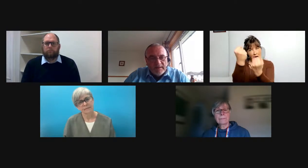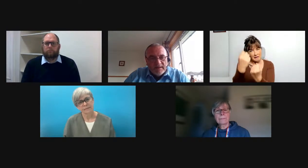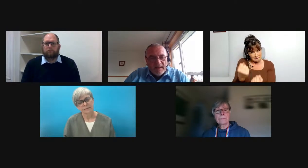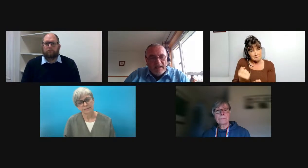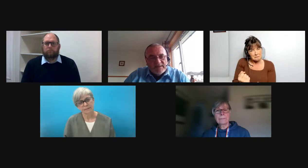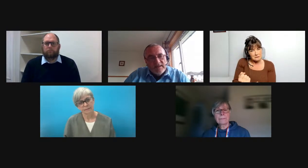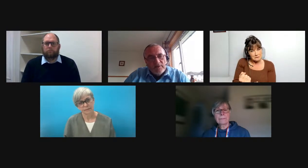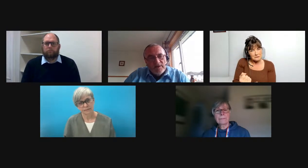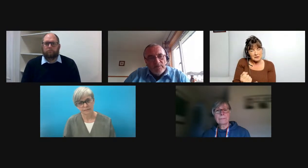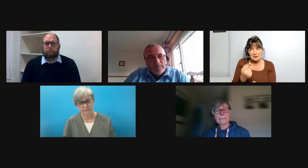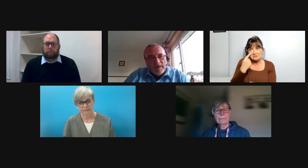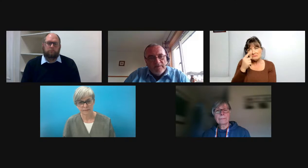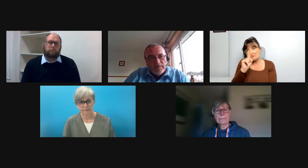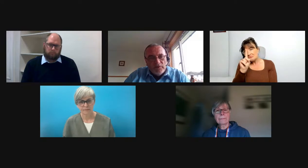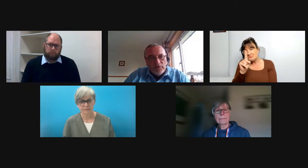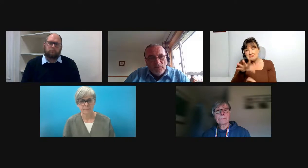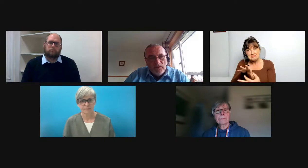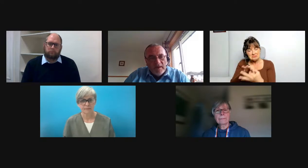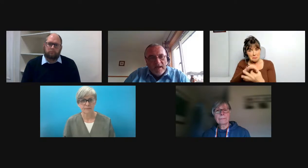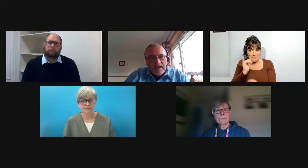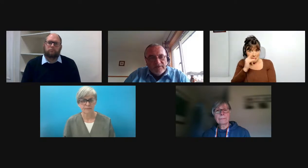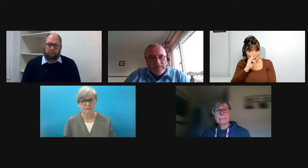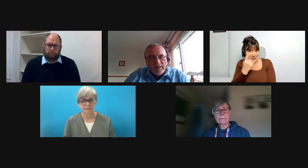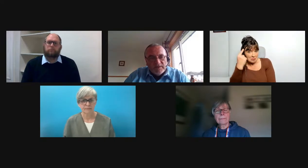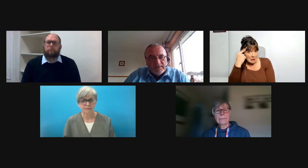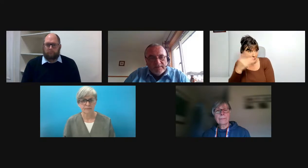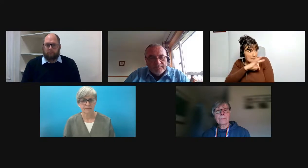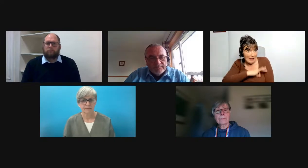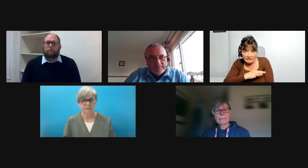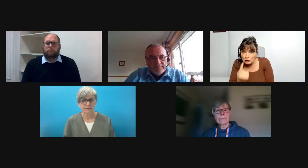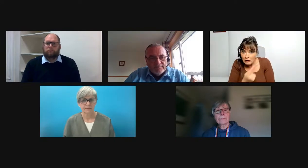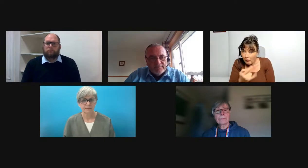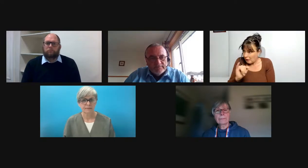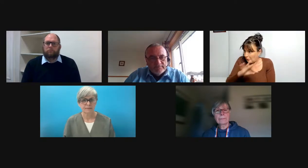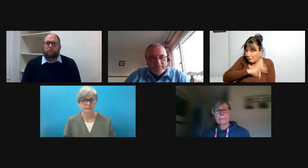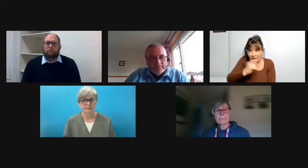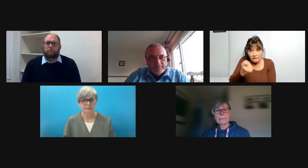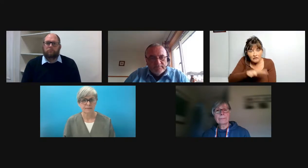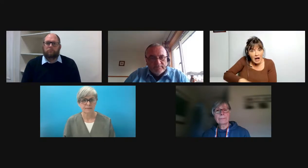there and see how they would benefit you and your families.